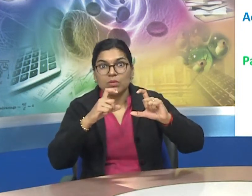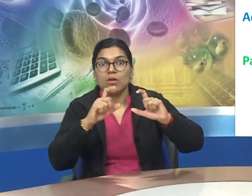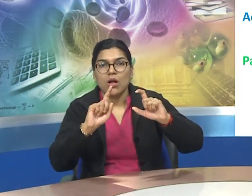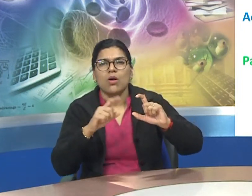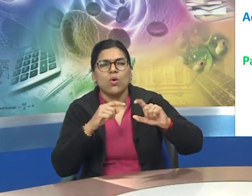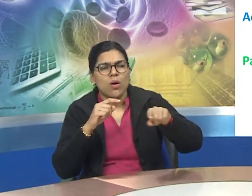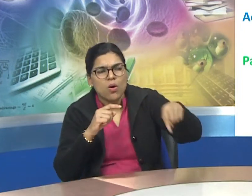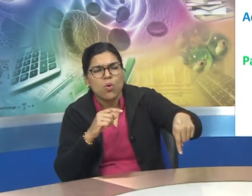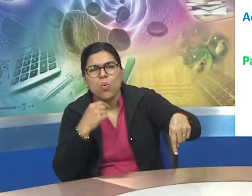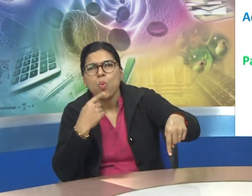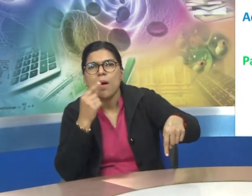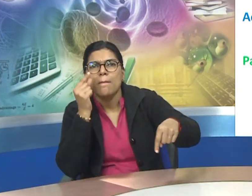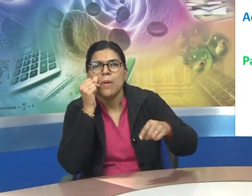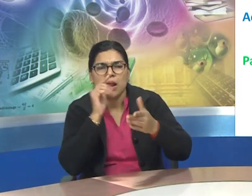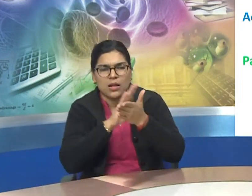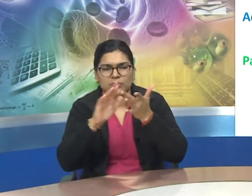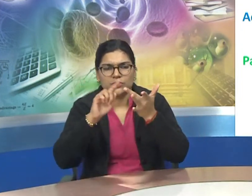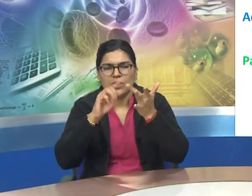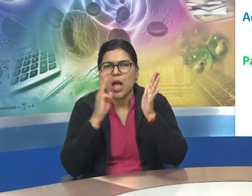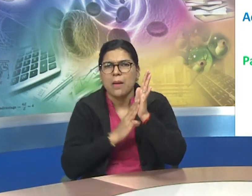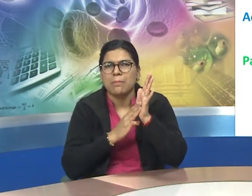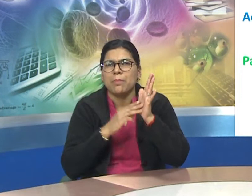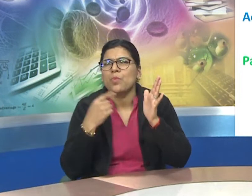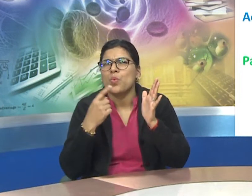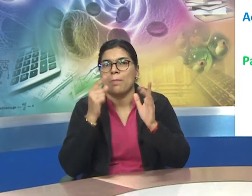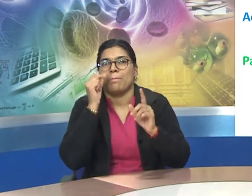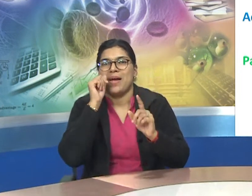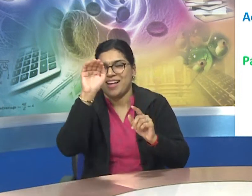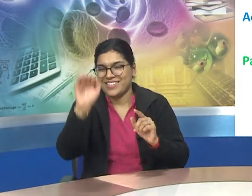We know that looked after means to take care.